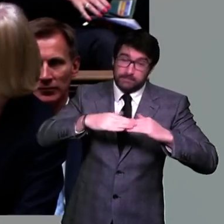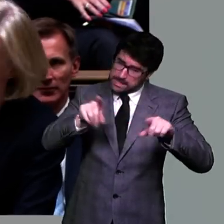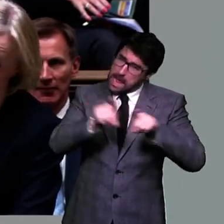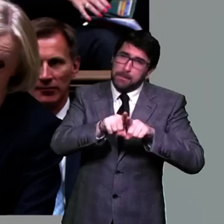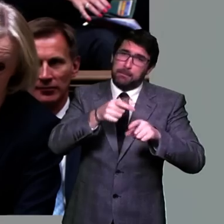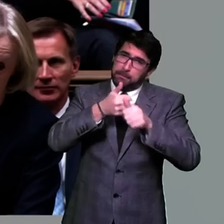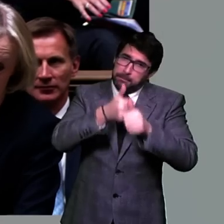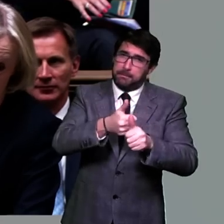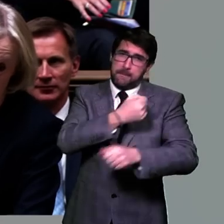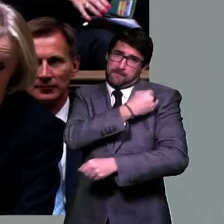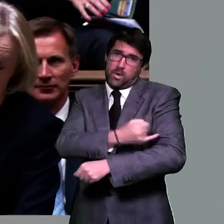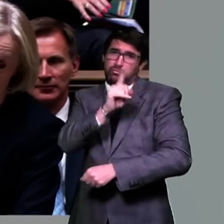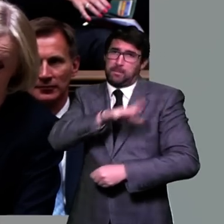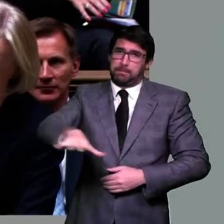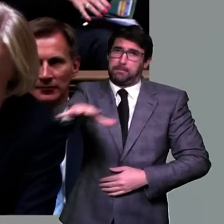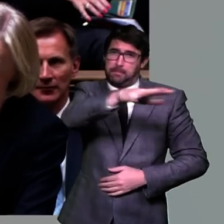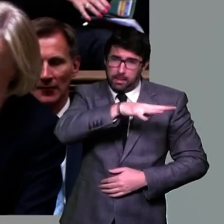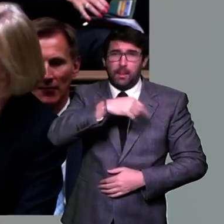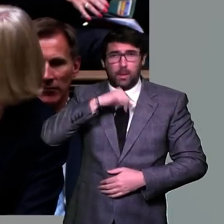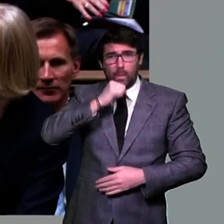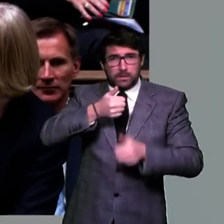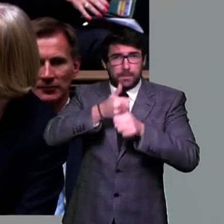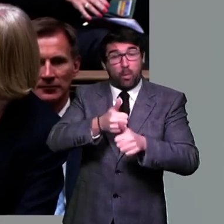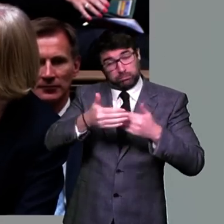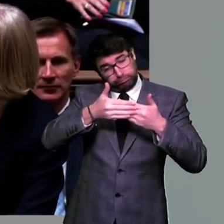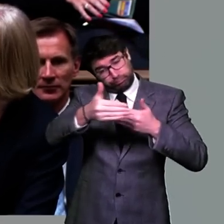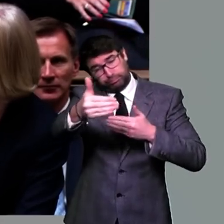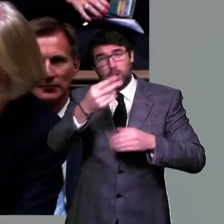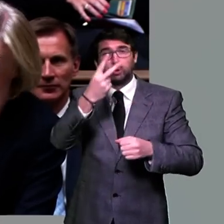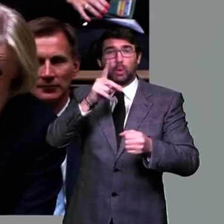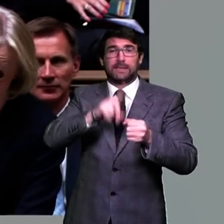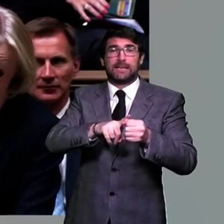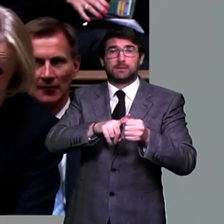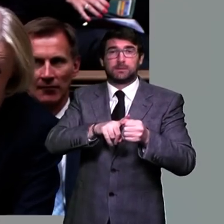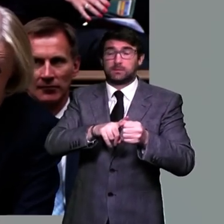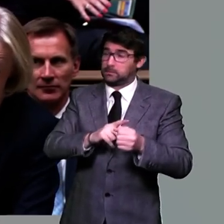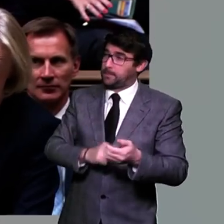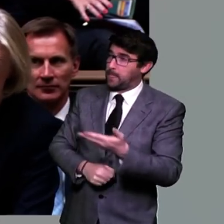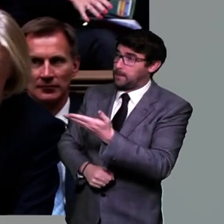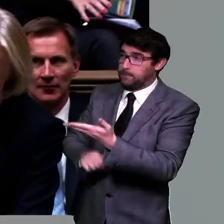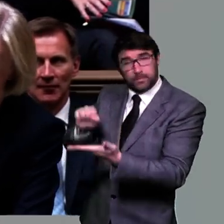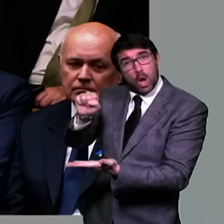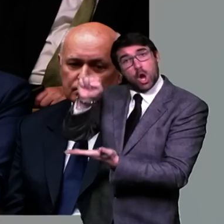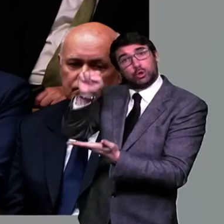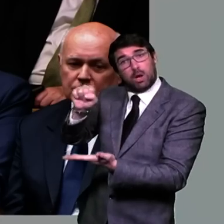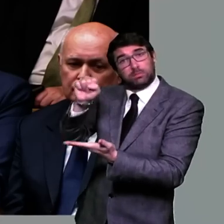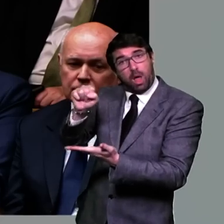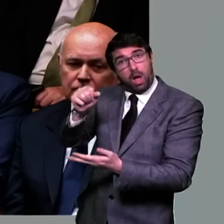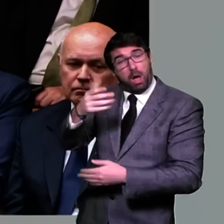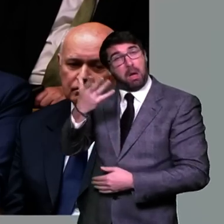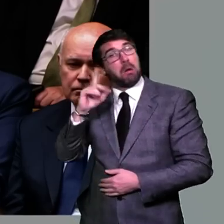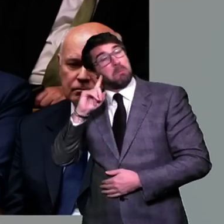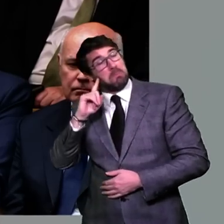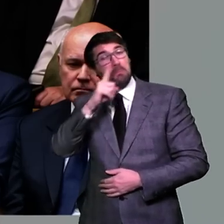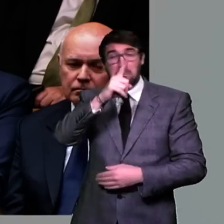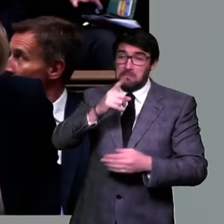are protected into year 2, and I'm sure the Chancellor has heard my honourable friend's representations